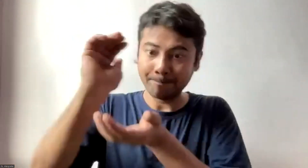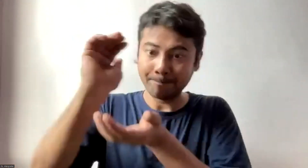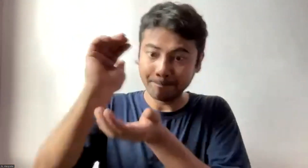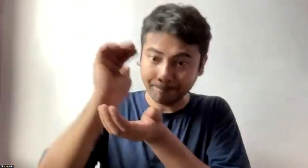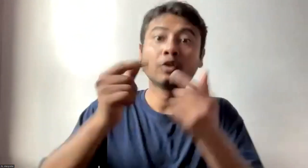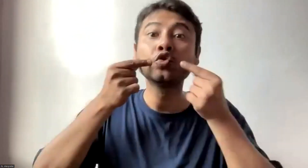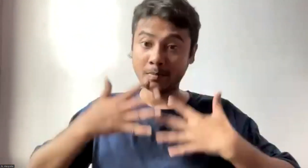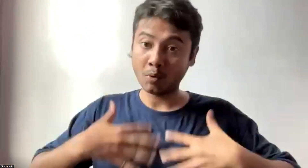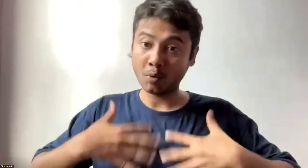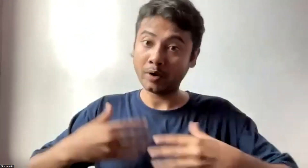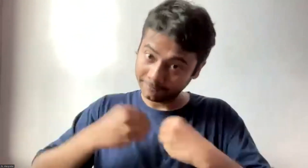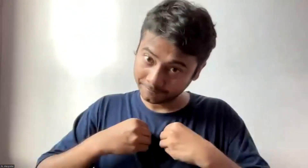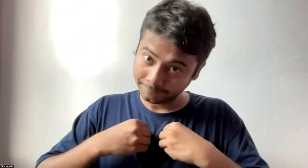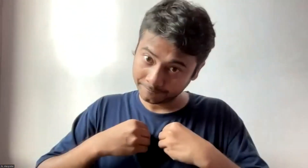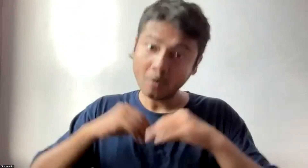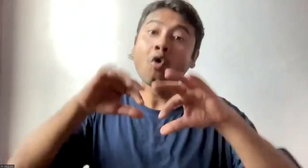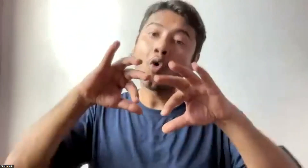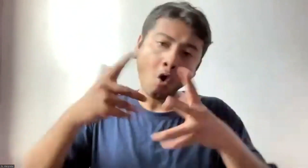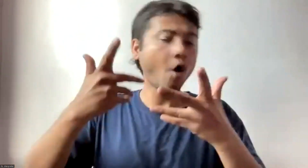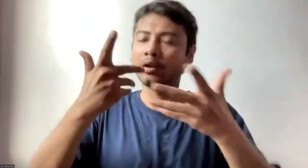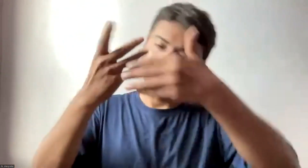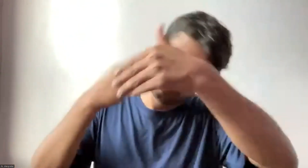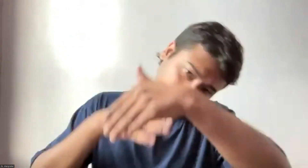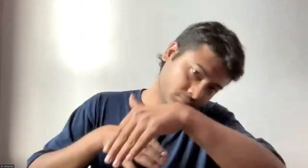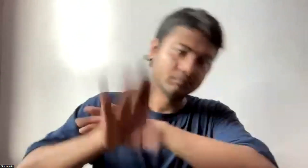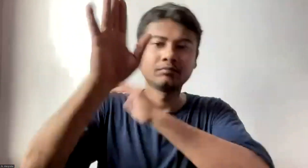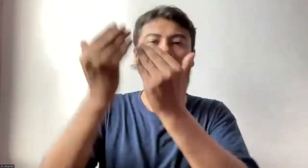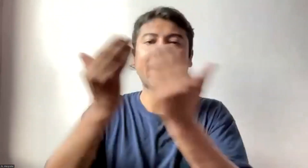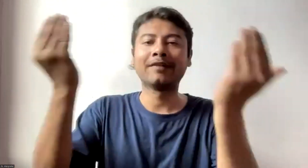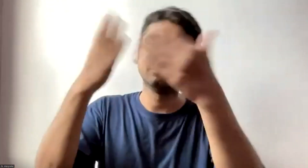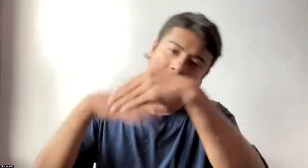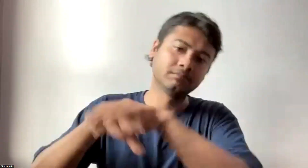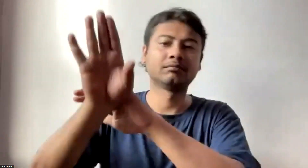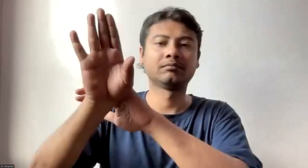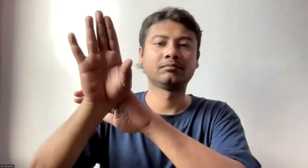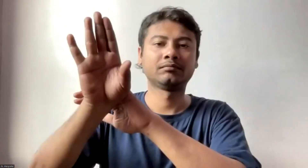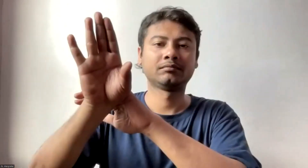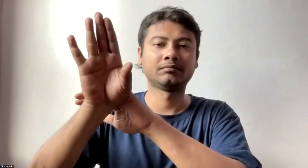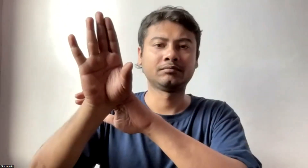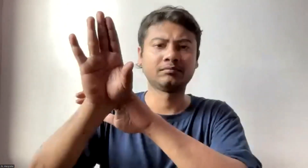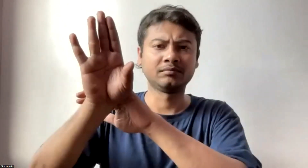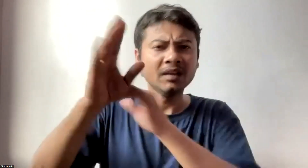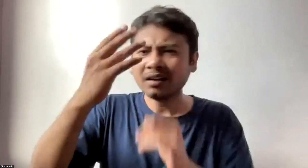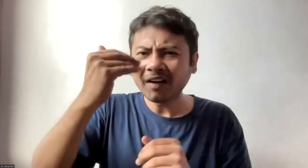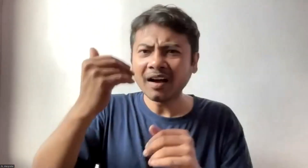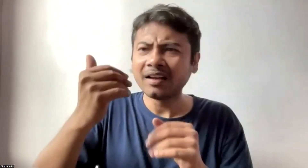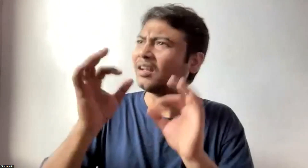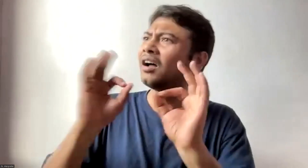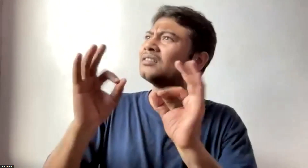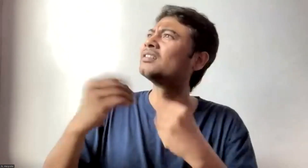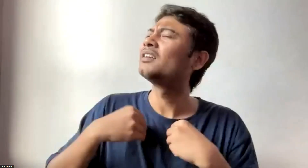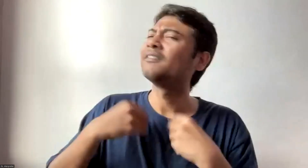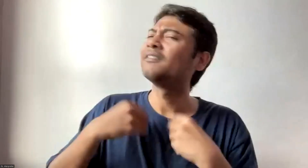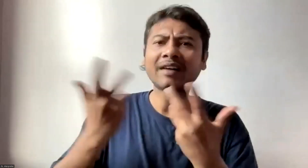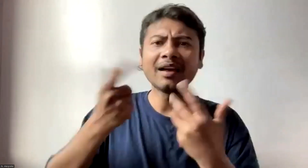good work. He has done so much of charity. He has helped so many people that he goes to the heavenly planets. Now,